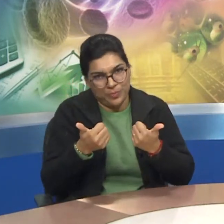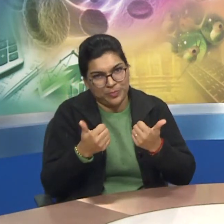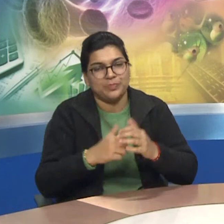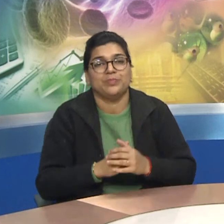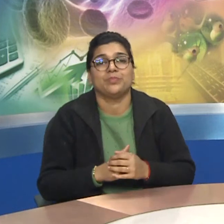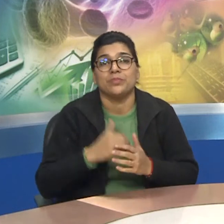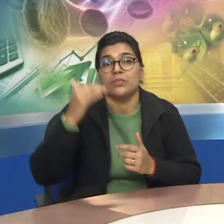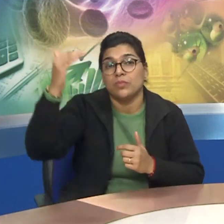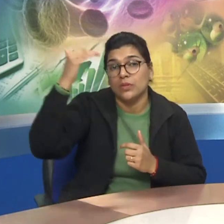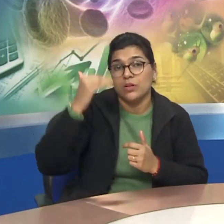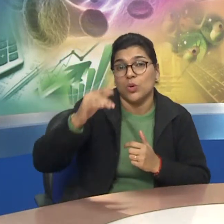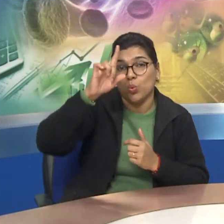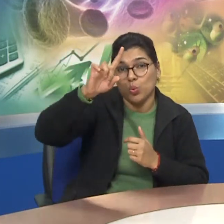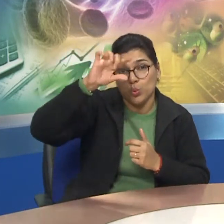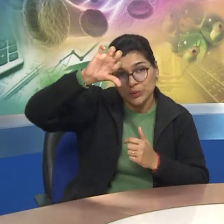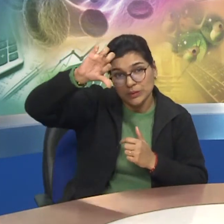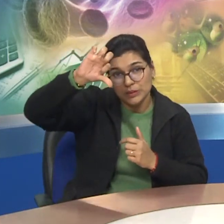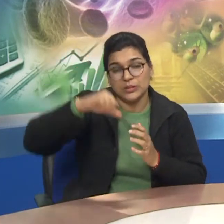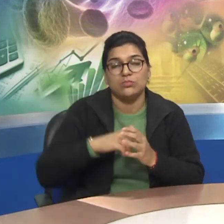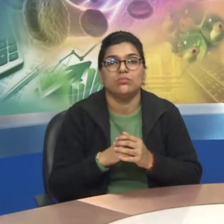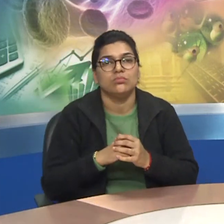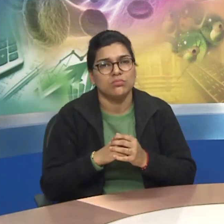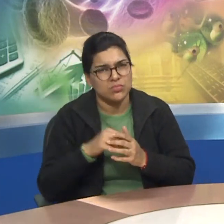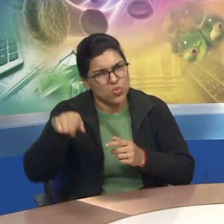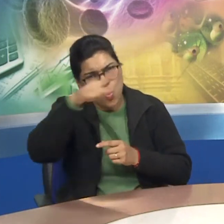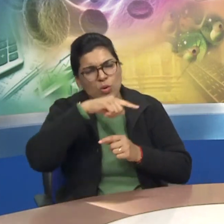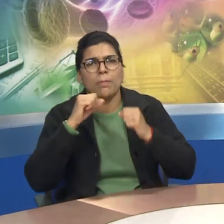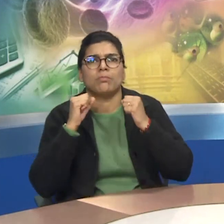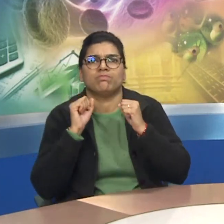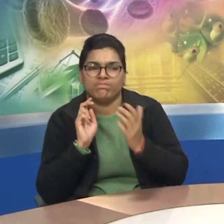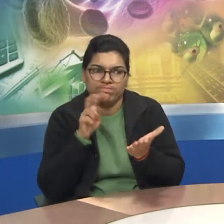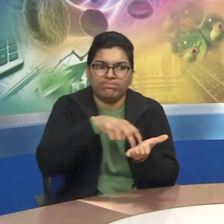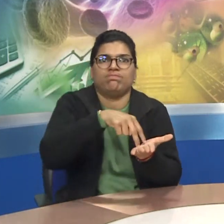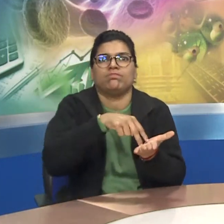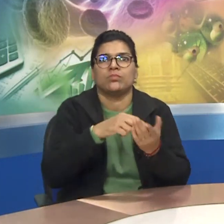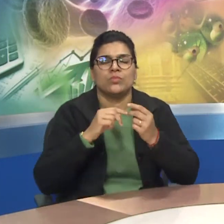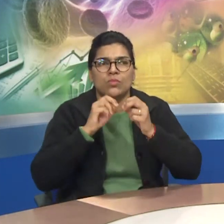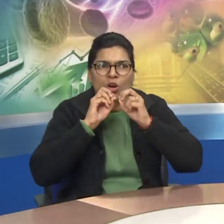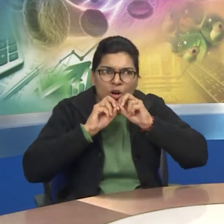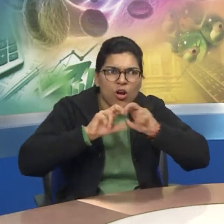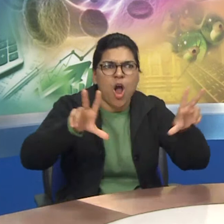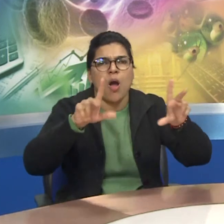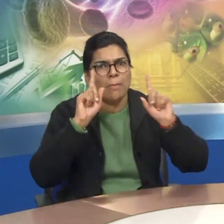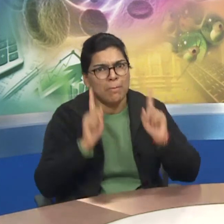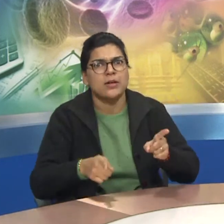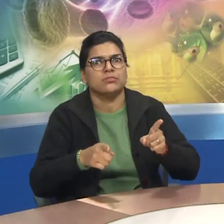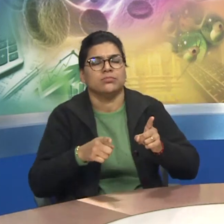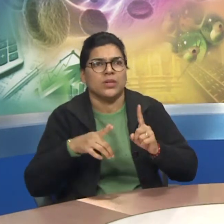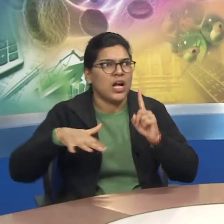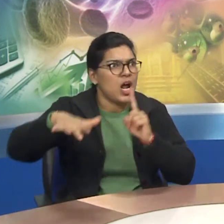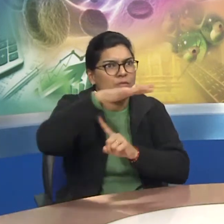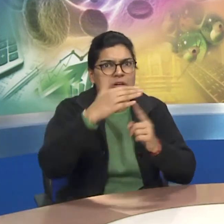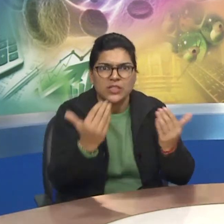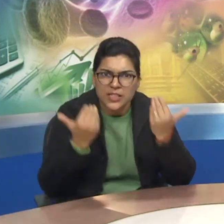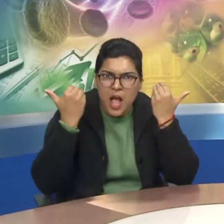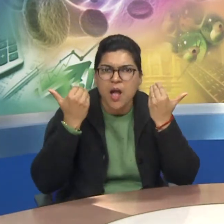as they give us fresh air. Point 19. Raise your voice, not